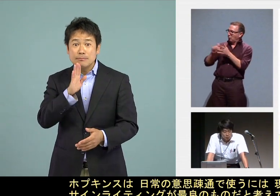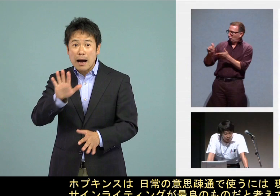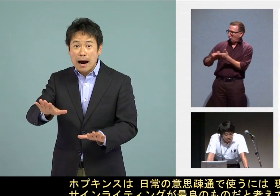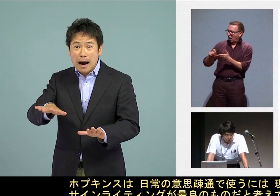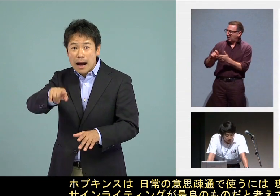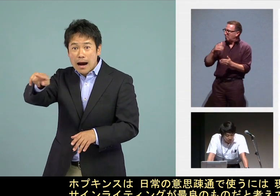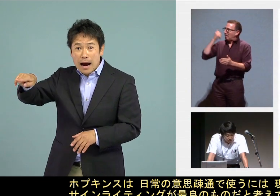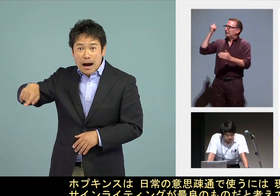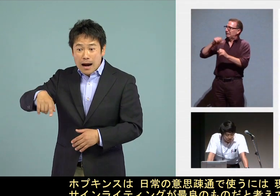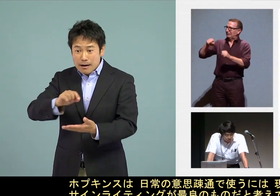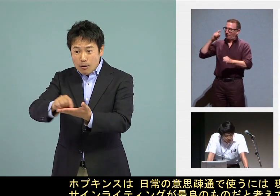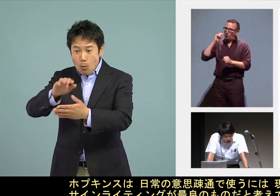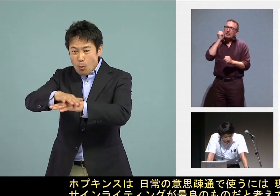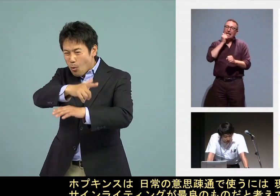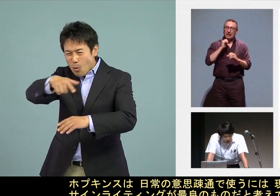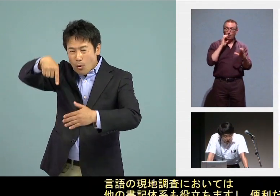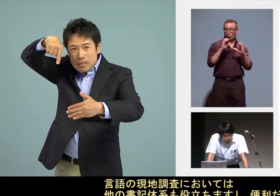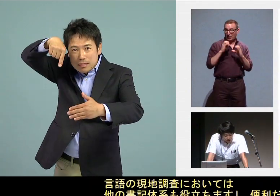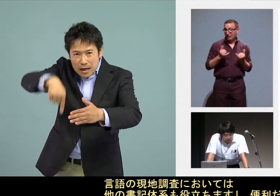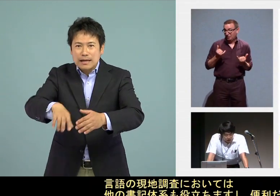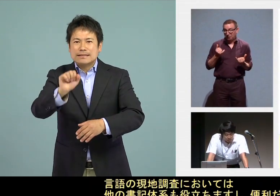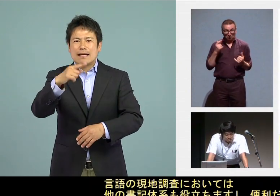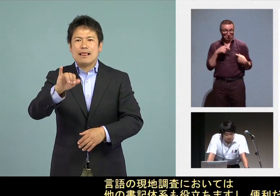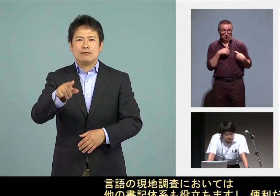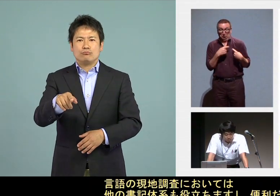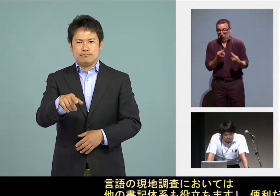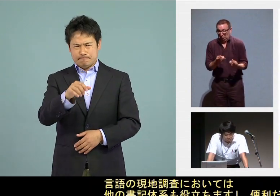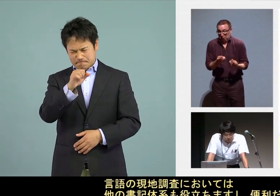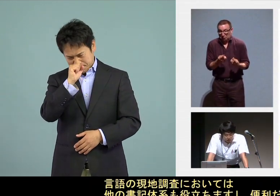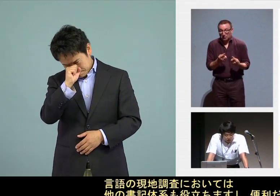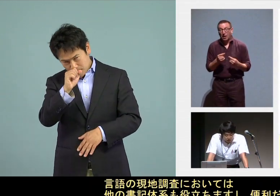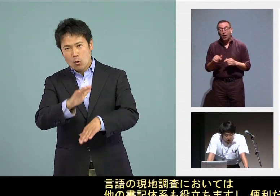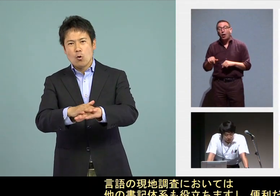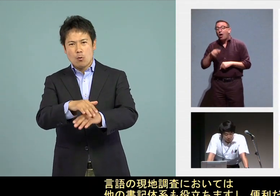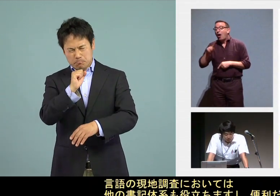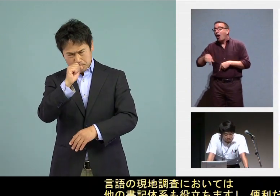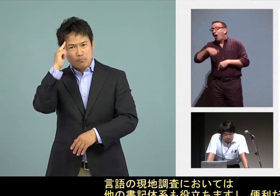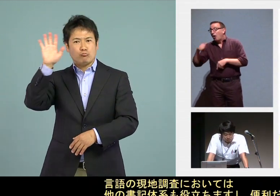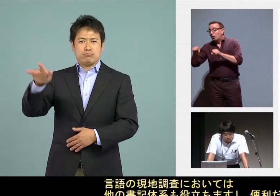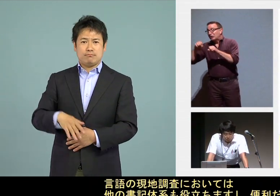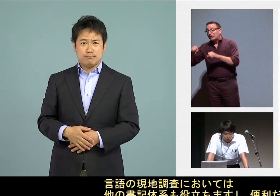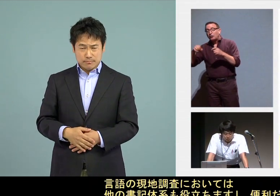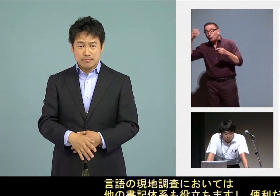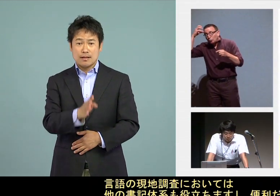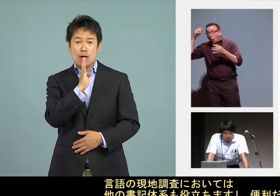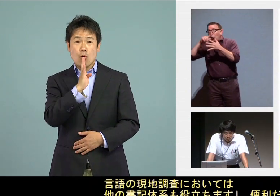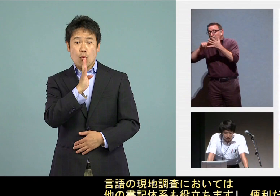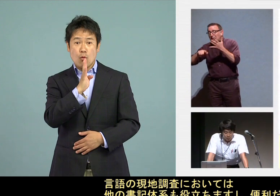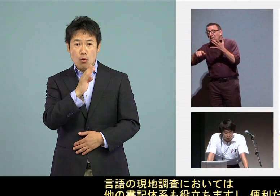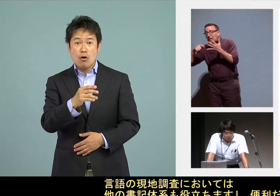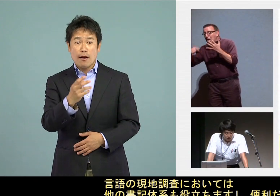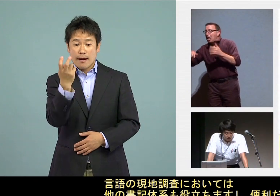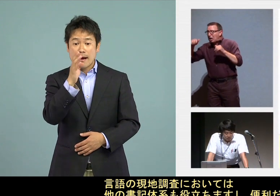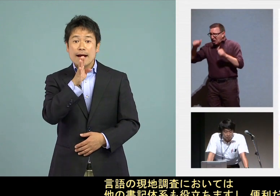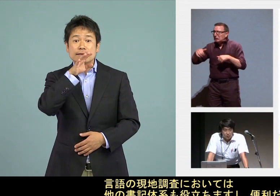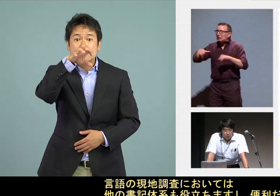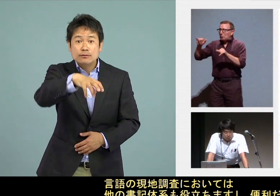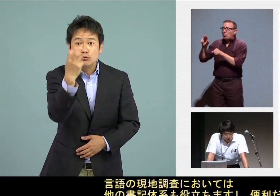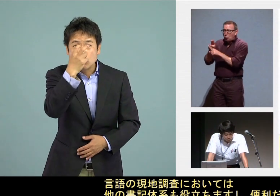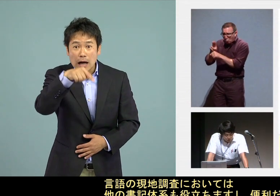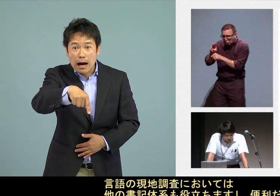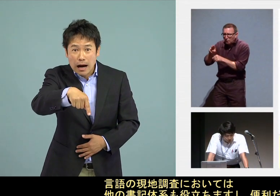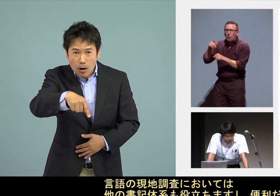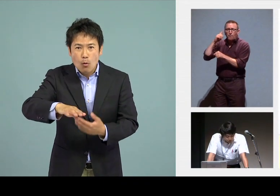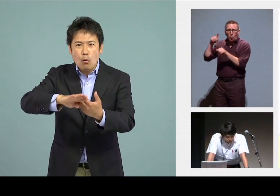daily communication at this time, the other systems can be also useful and beneficial in